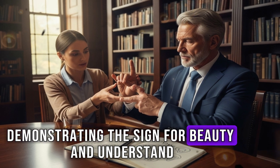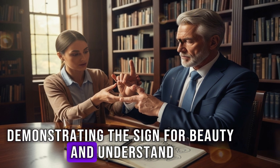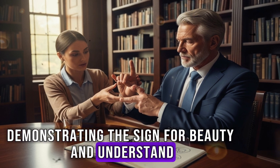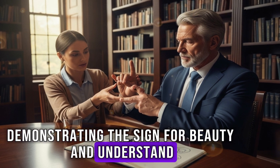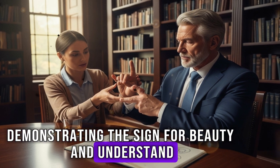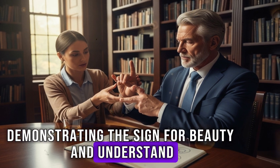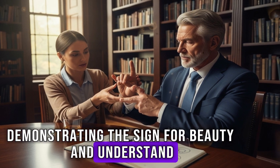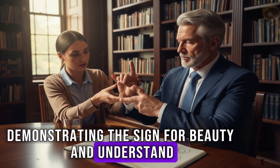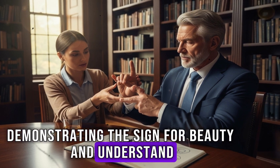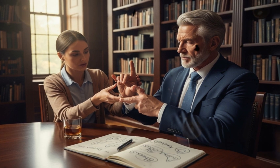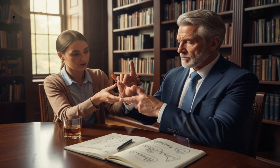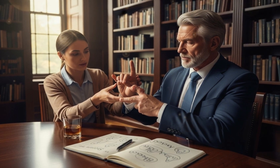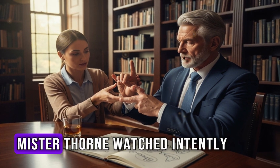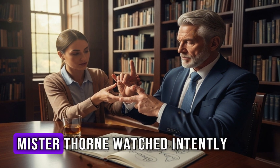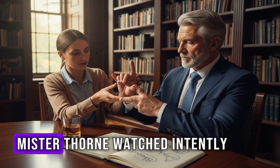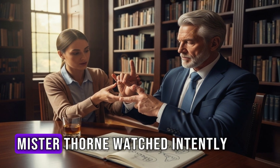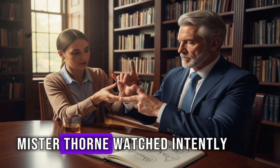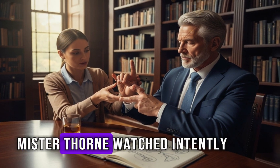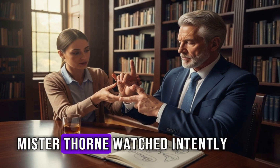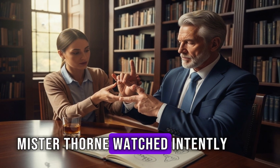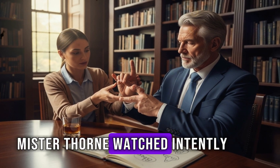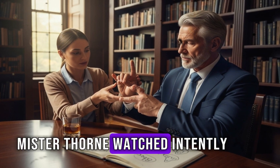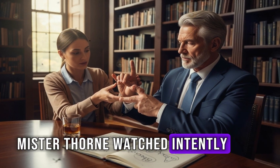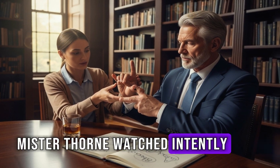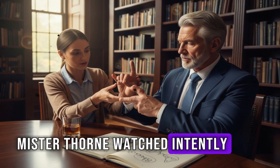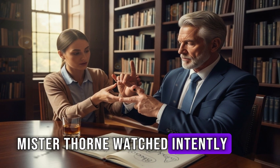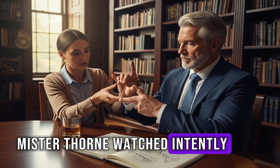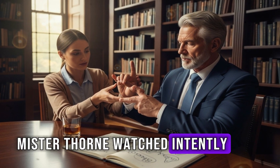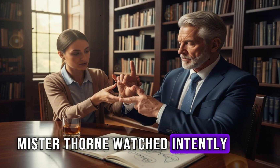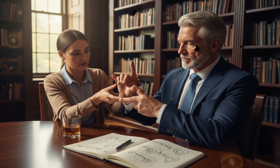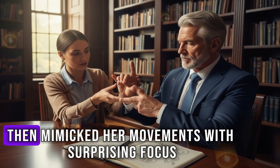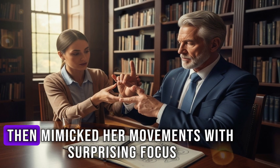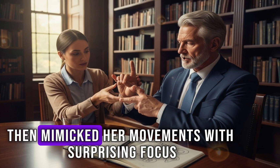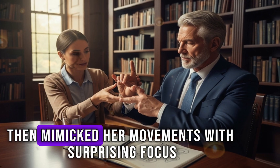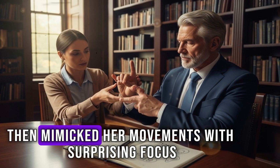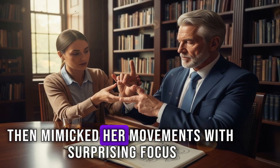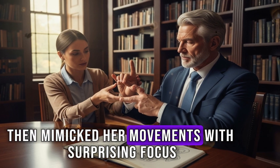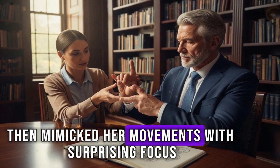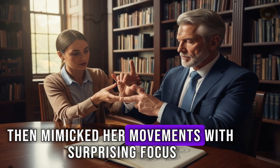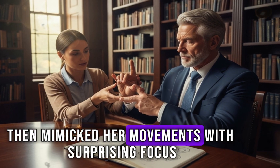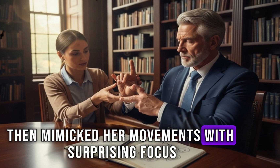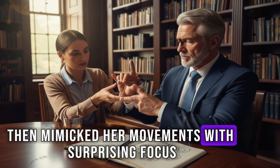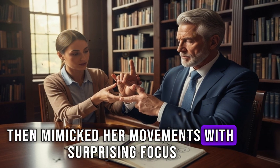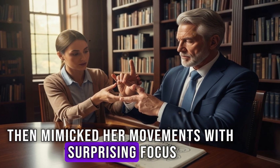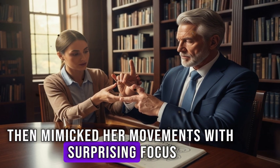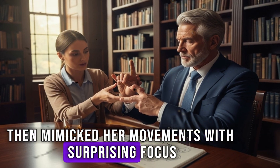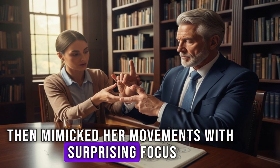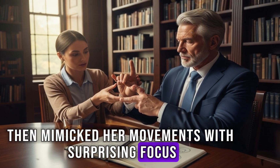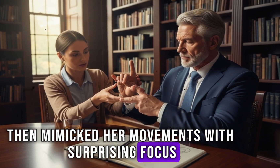and understand. Mr. Thorne watched intently, then mimicked her movements with surprising